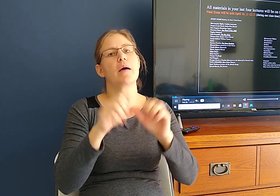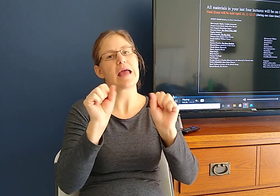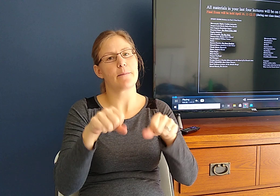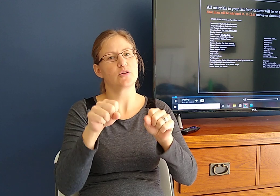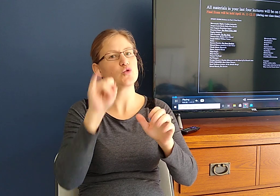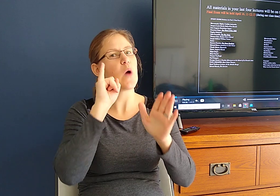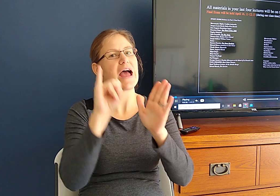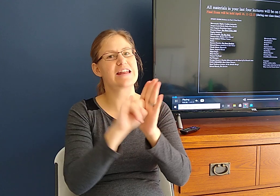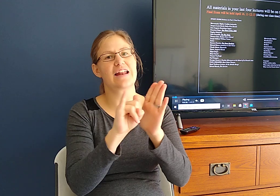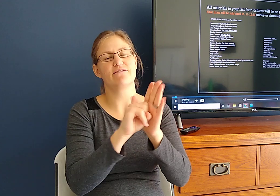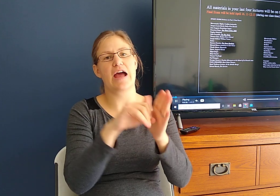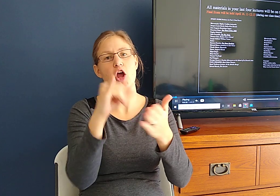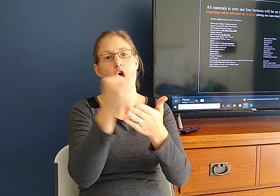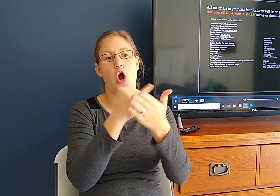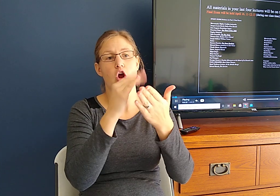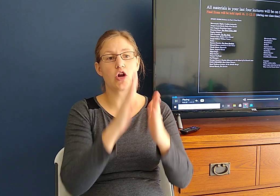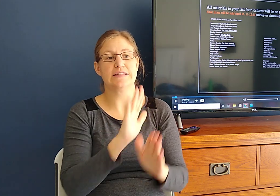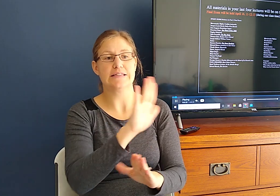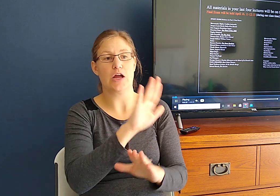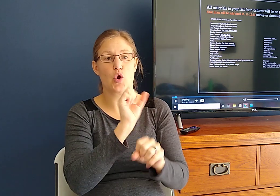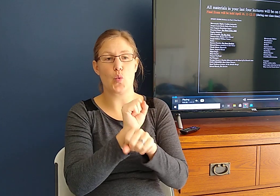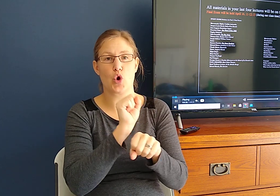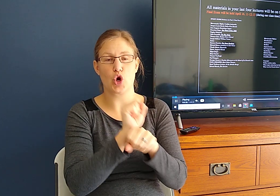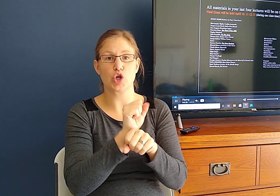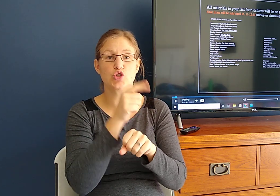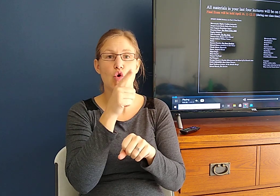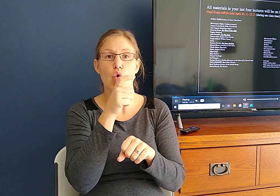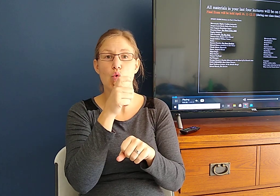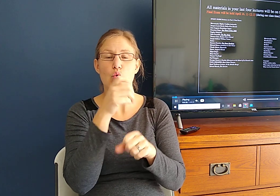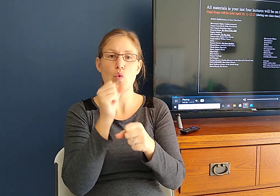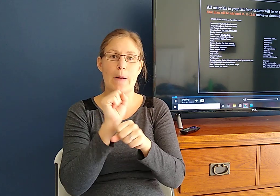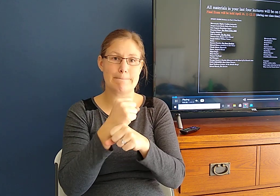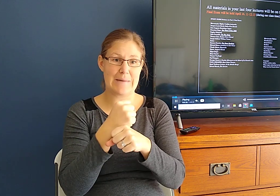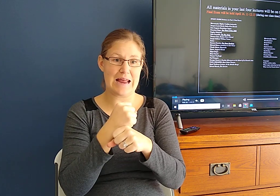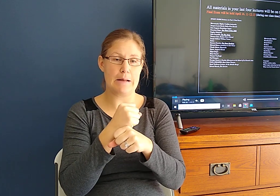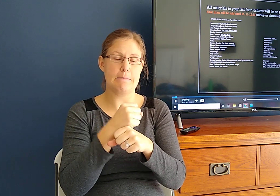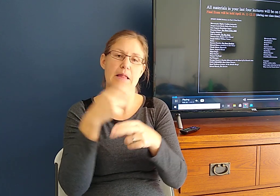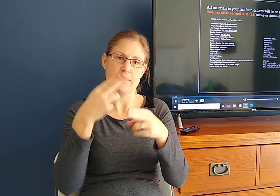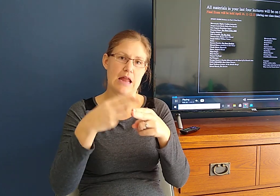artists' works, who made them, the name of the artist,